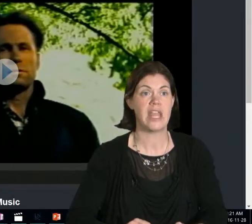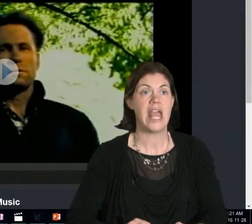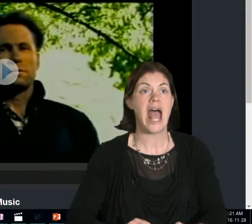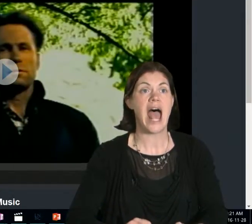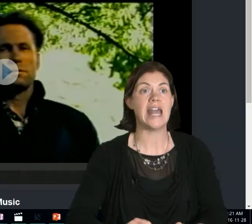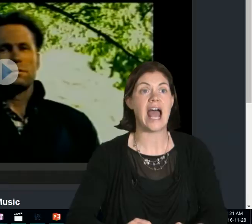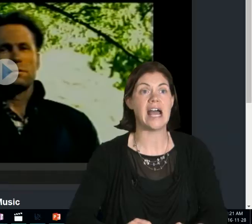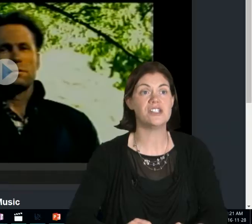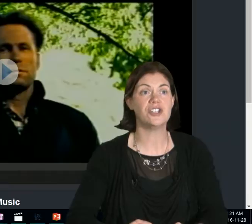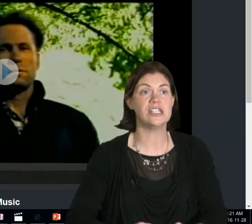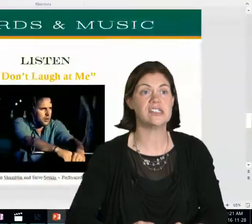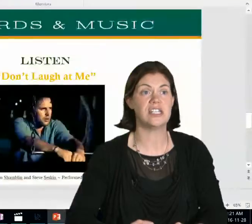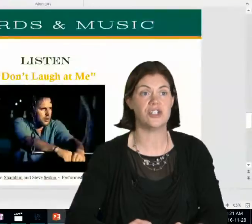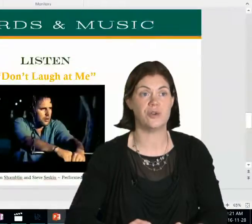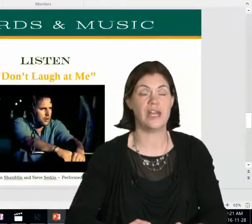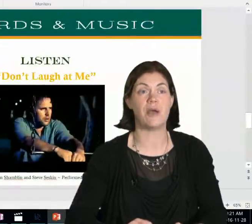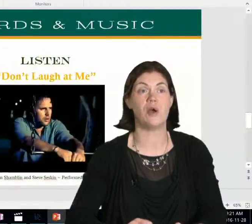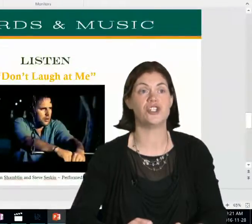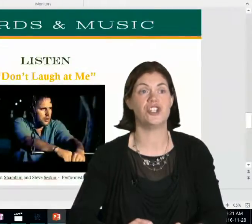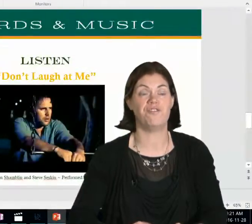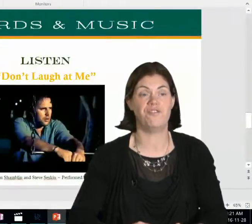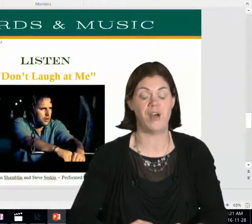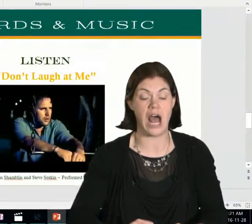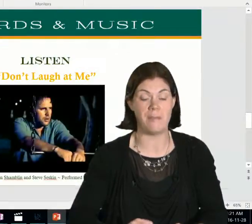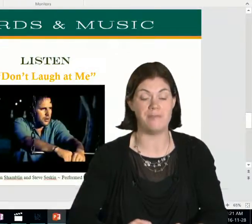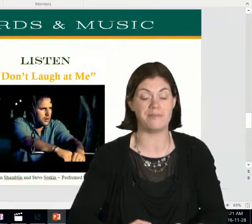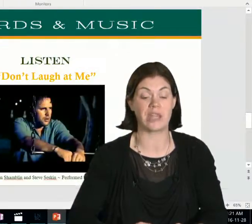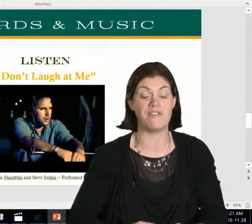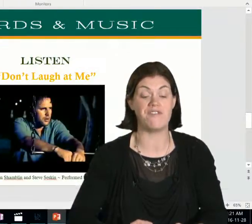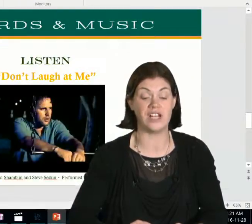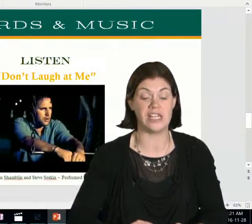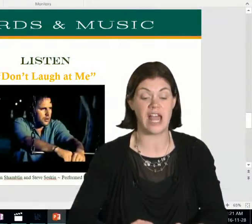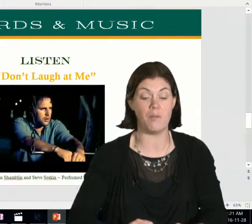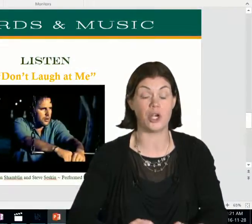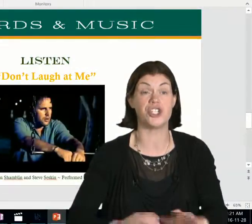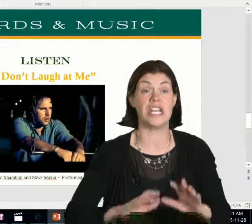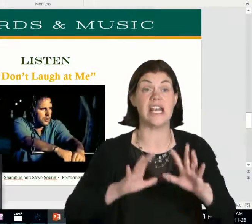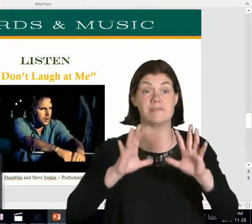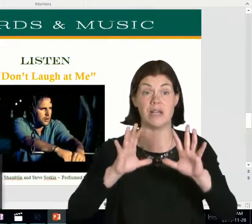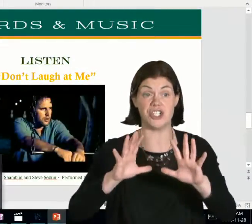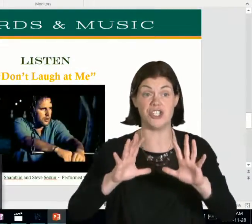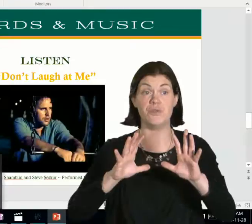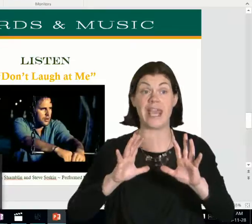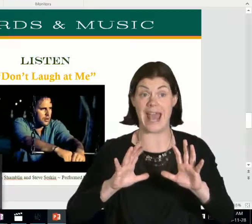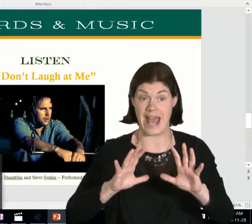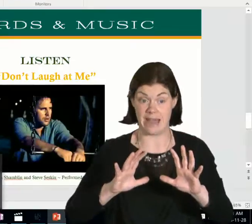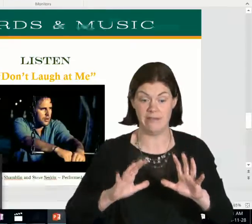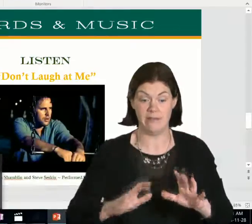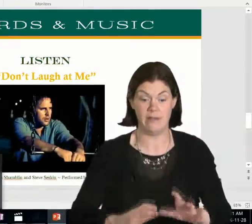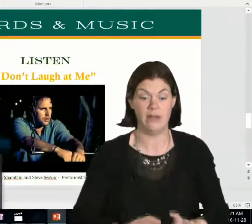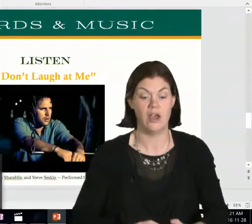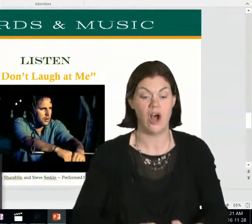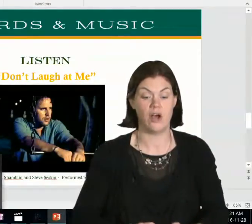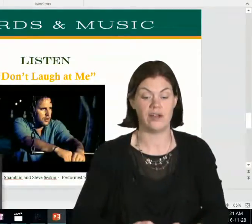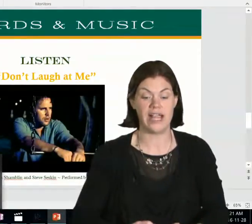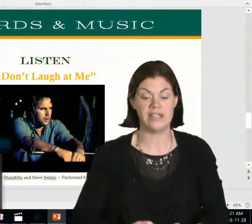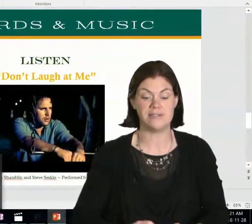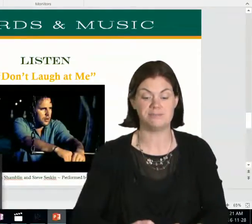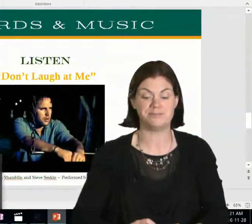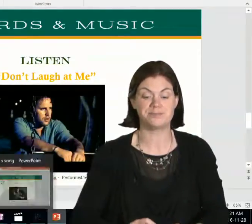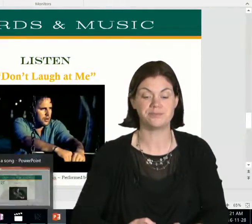Okay. And as you're listening to it, I want you to fill in that worksheet as much as you can.